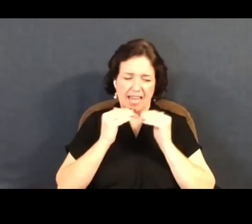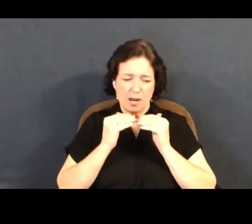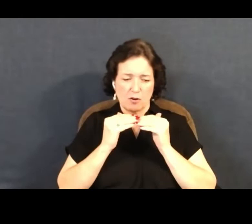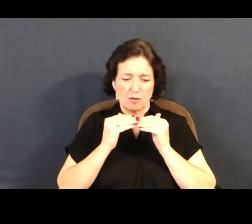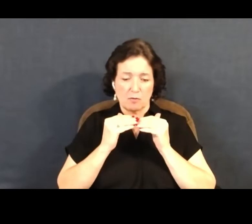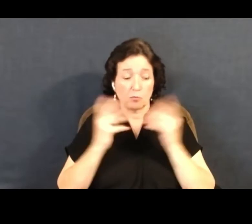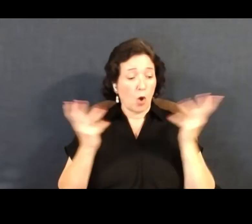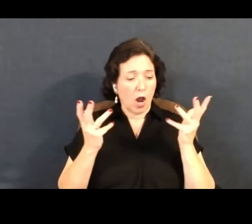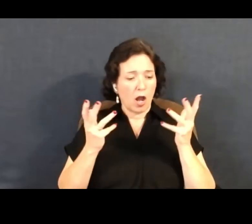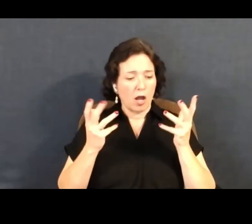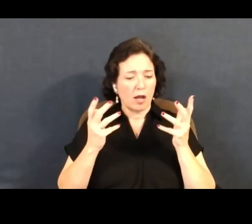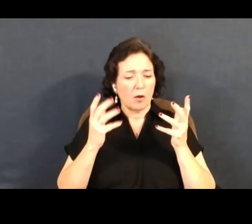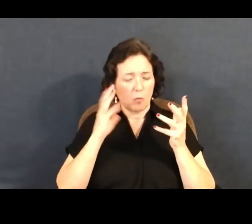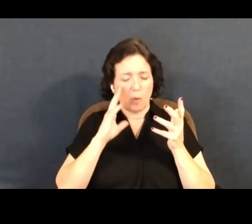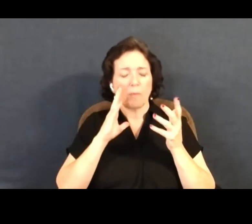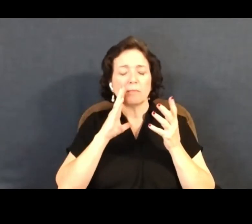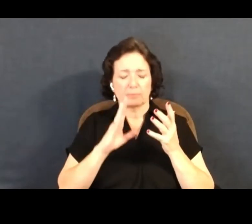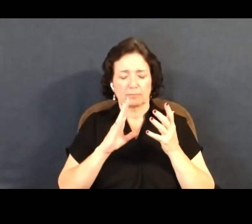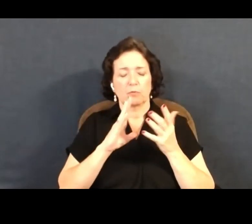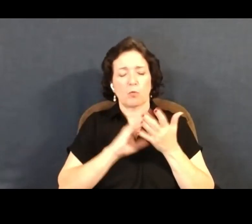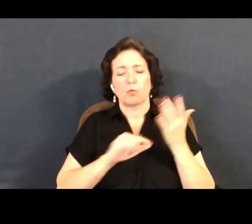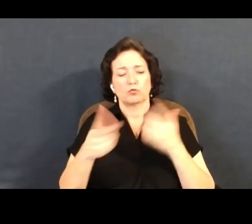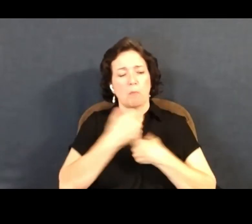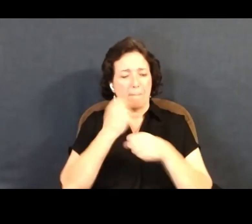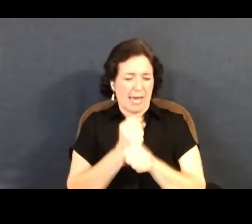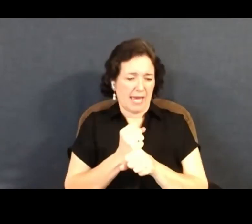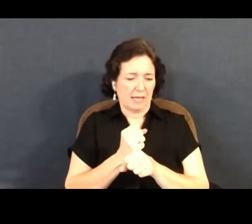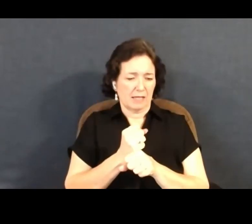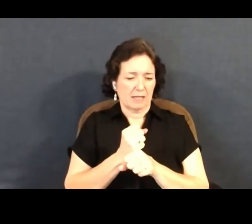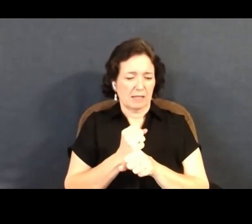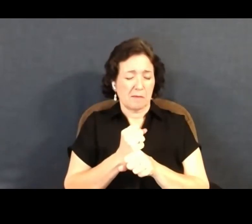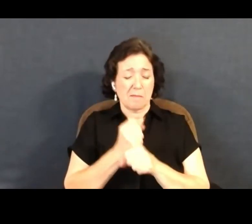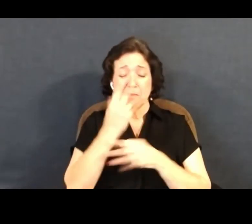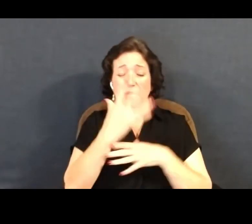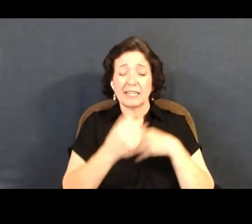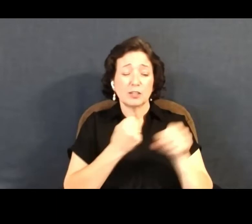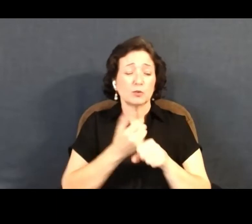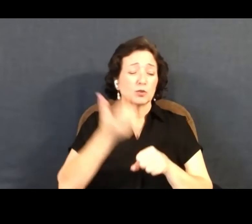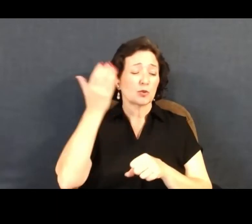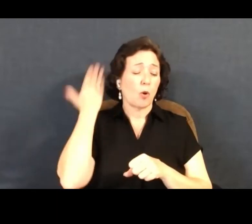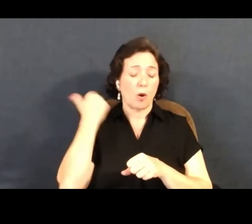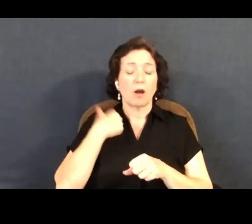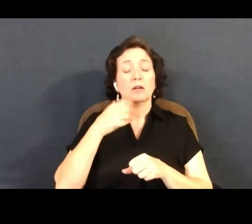it." "Years ago," she said, "I overheard your father make a deal.